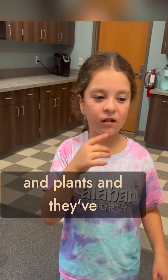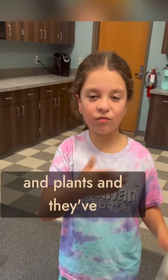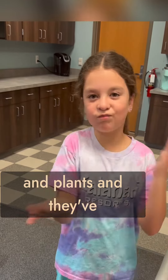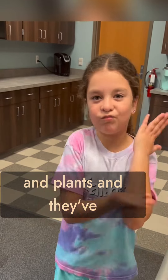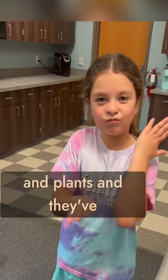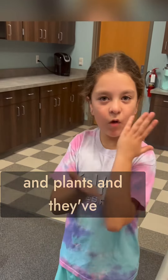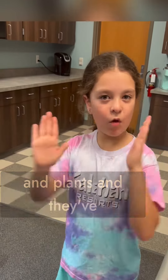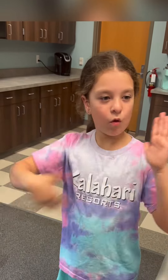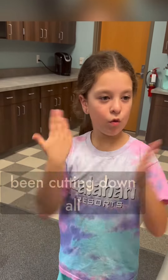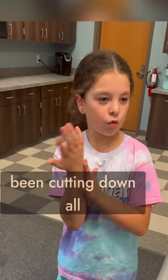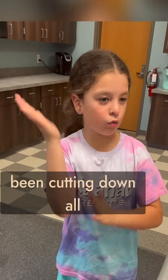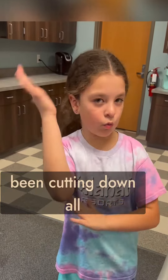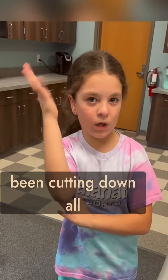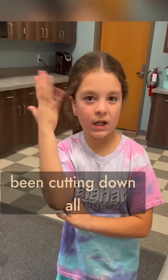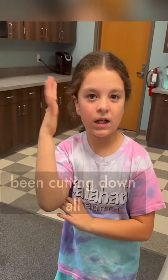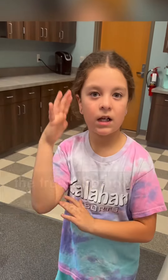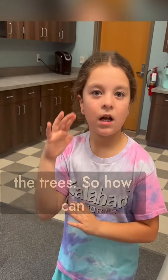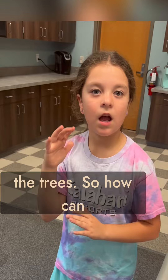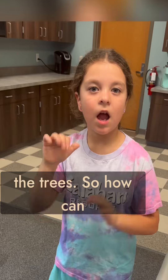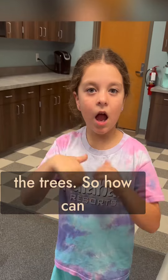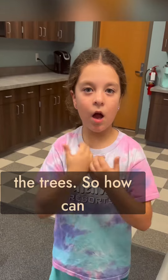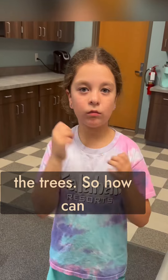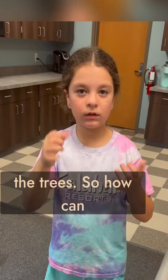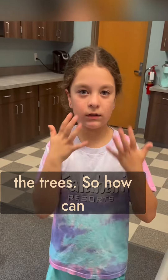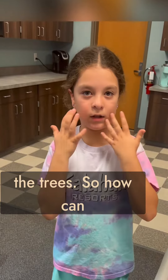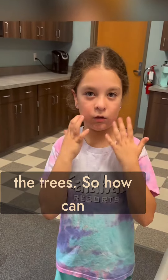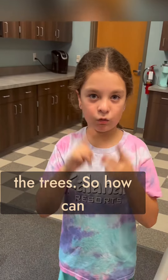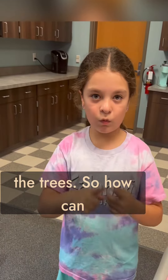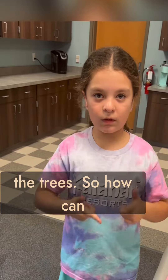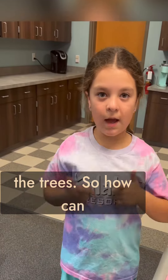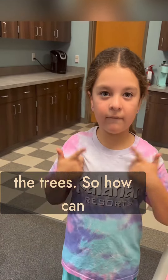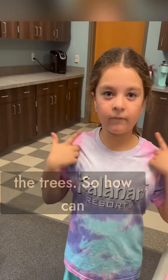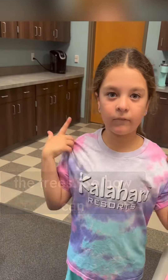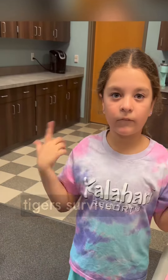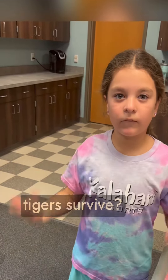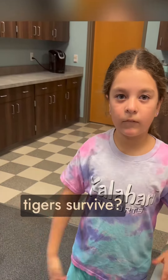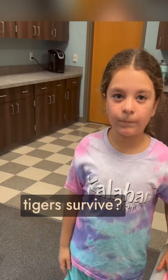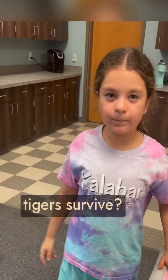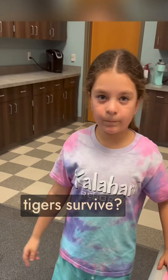they've been cutting down all the trees. So how can tigers survive?